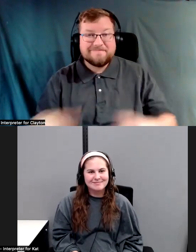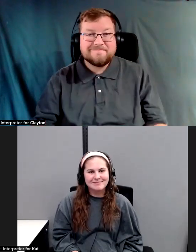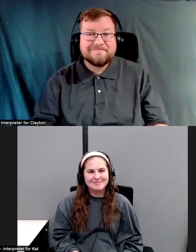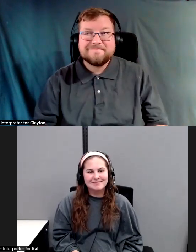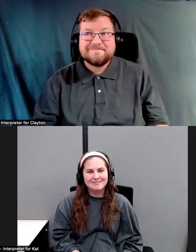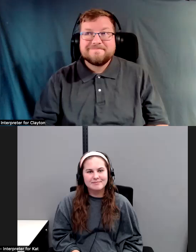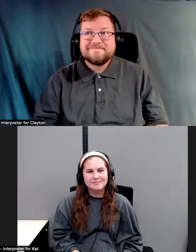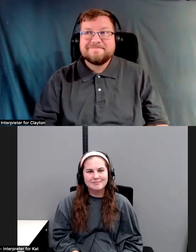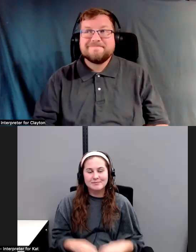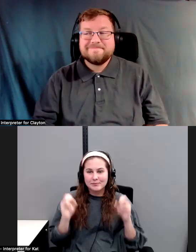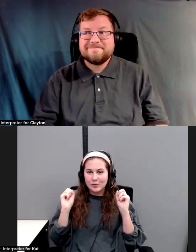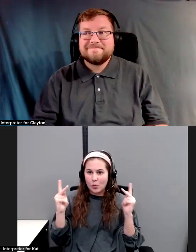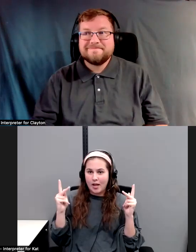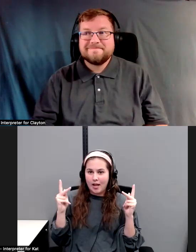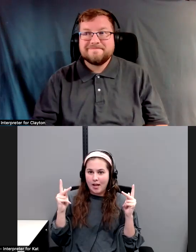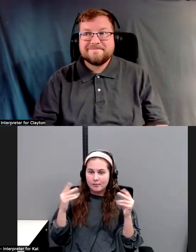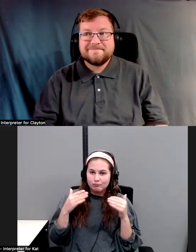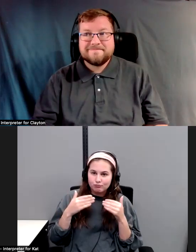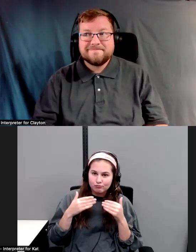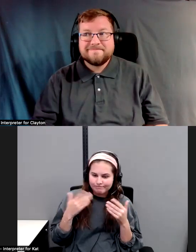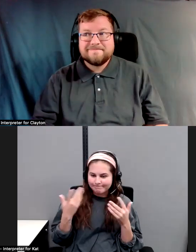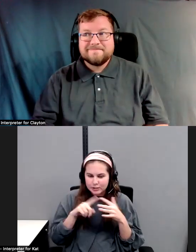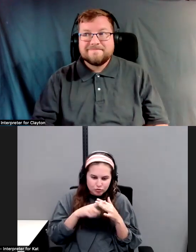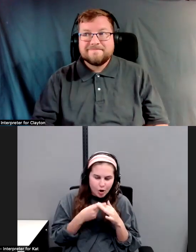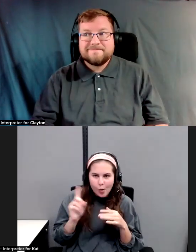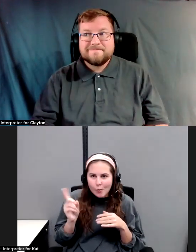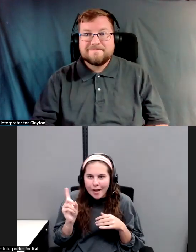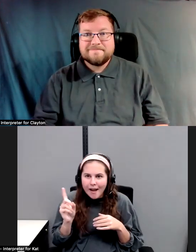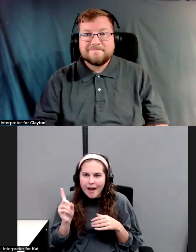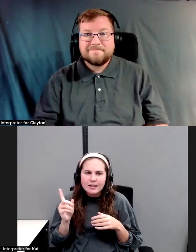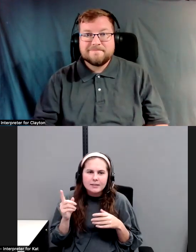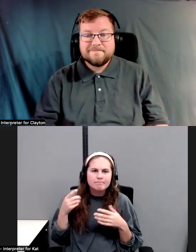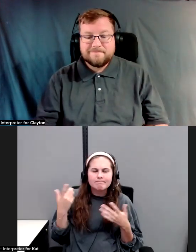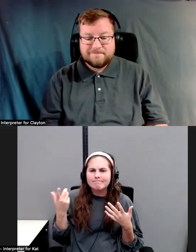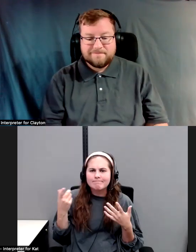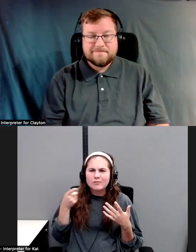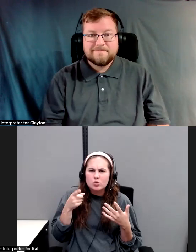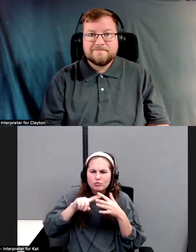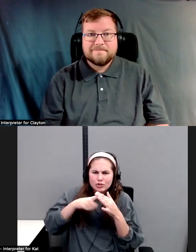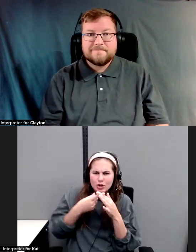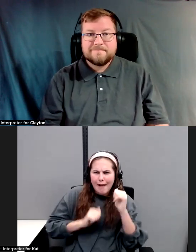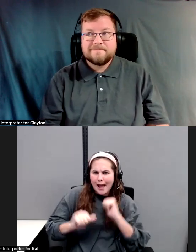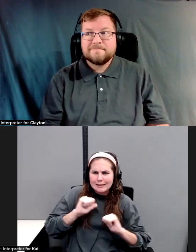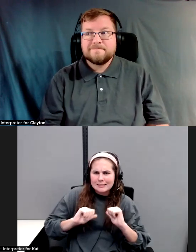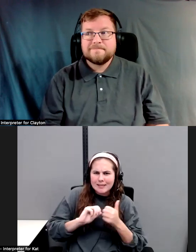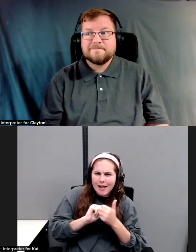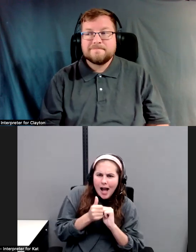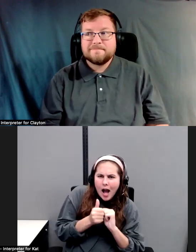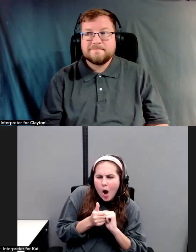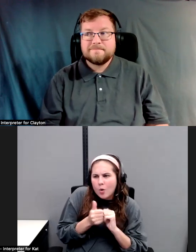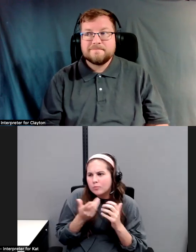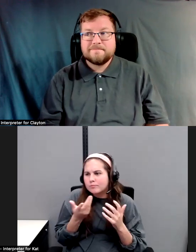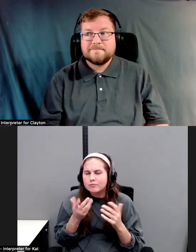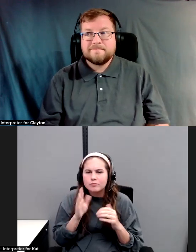All right, let's see, where can we start? Let's see, how did you get into acting? What your journey began